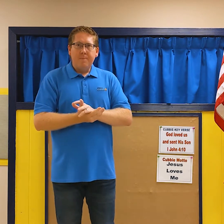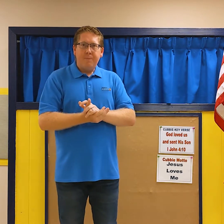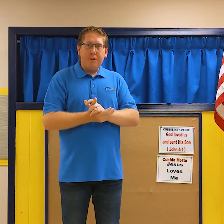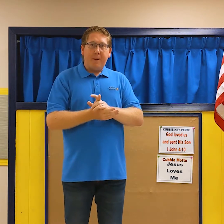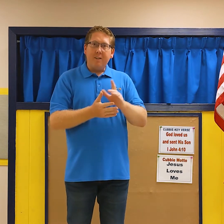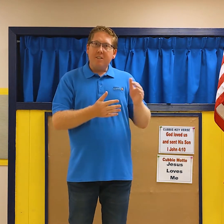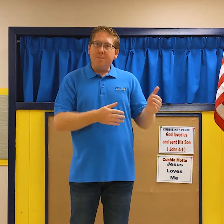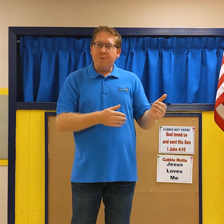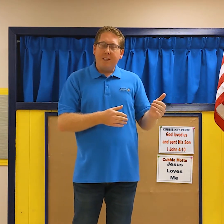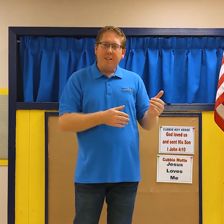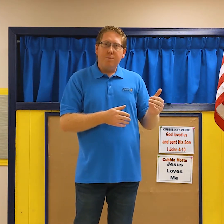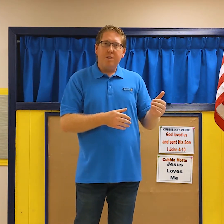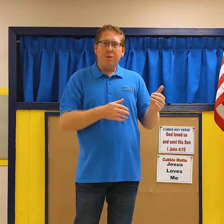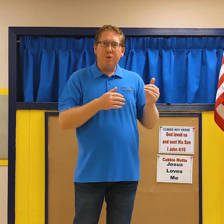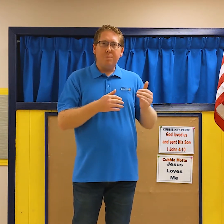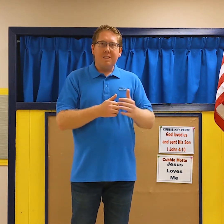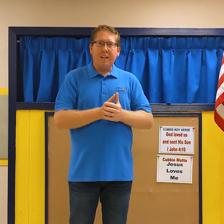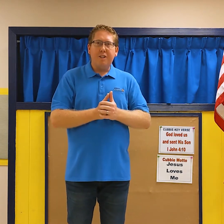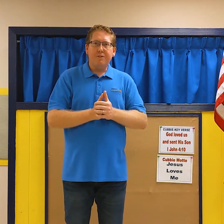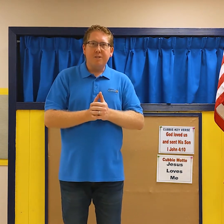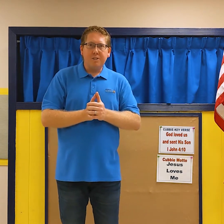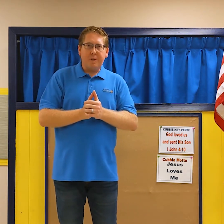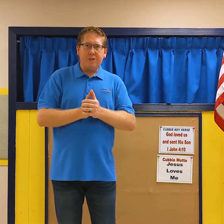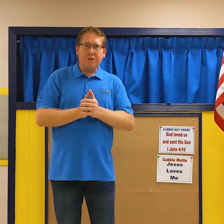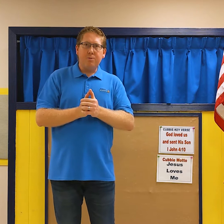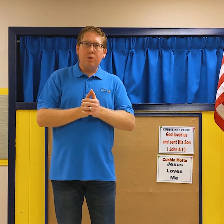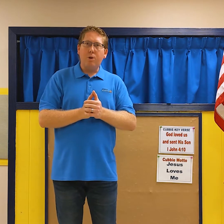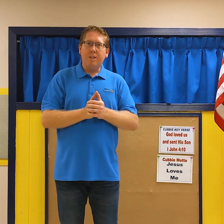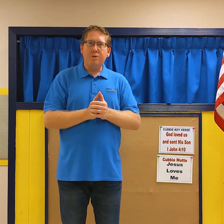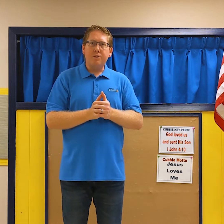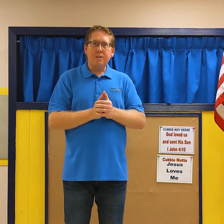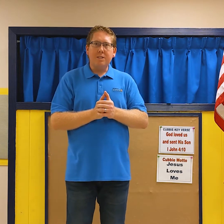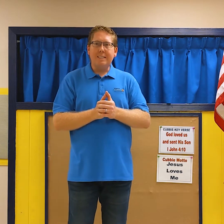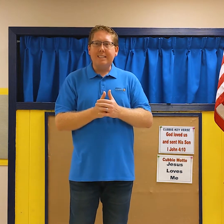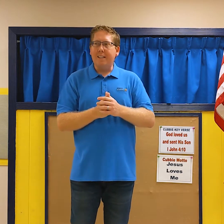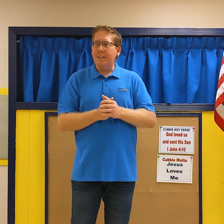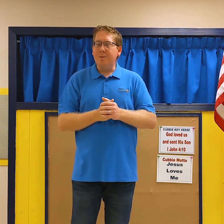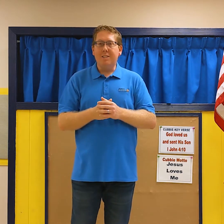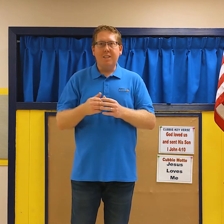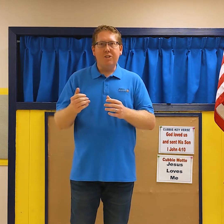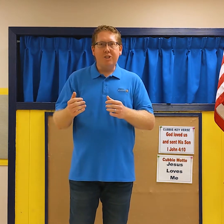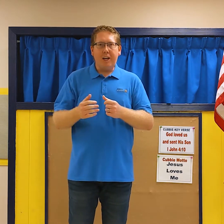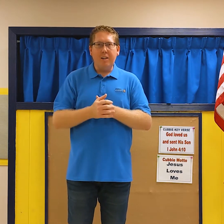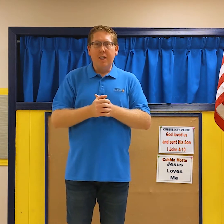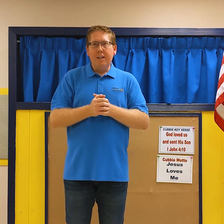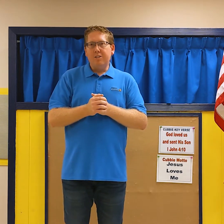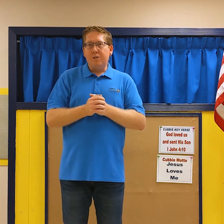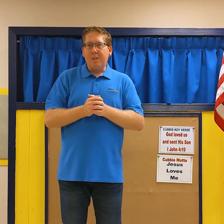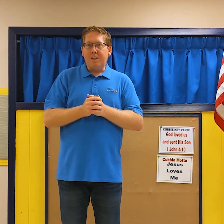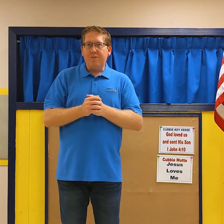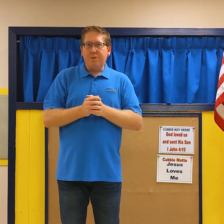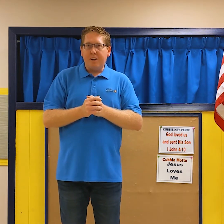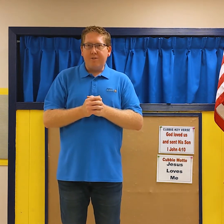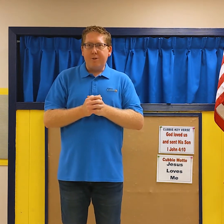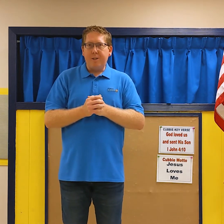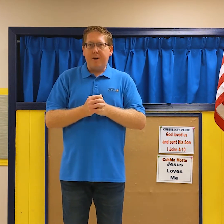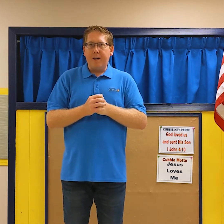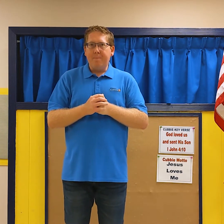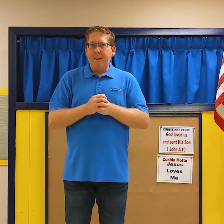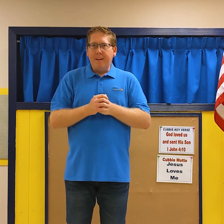Your parents can be reading them with you. You can be saying your verses. Make sure you're recording those verses and sending them in to Teacher Jane so that we can give you credit for it, all right?